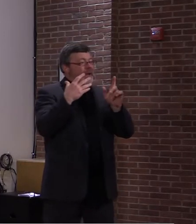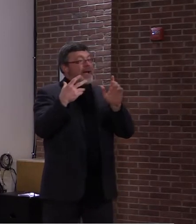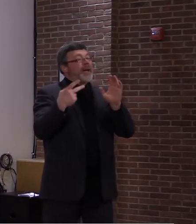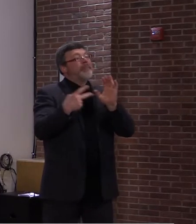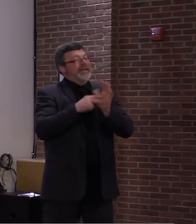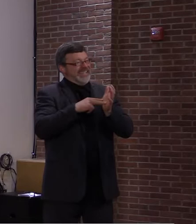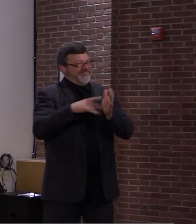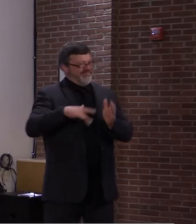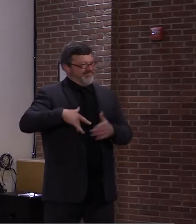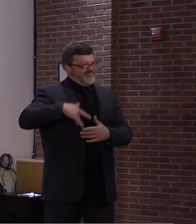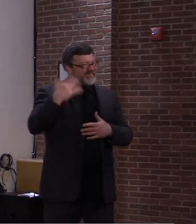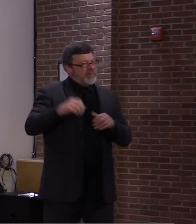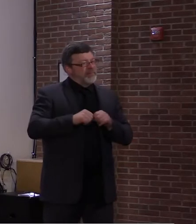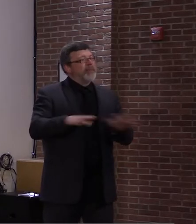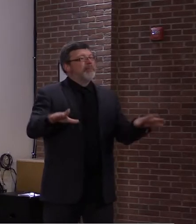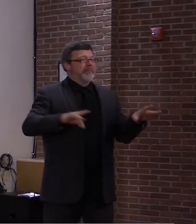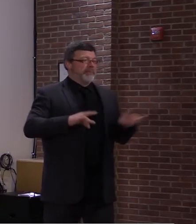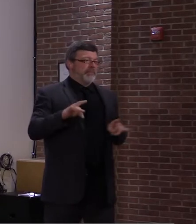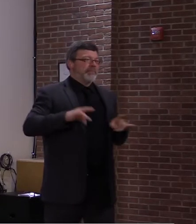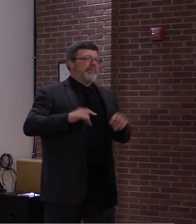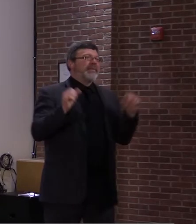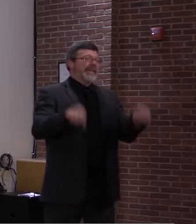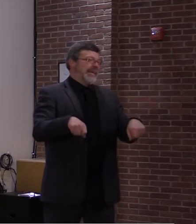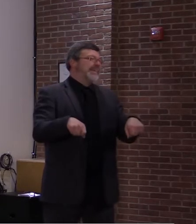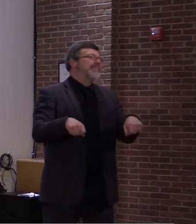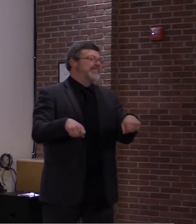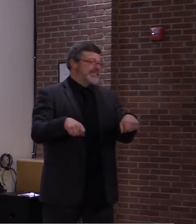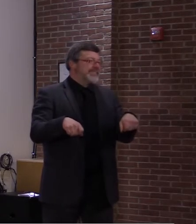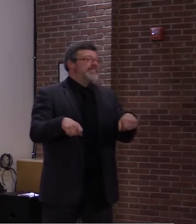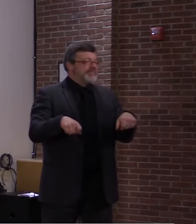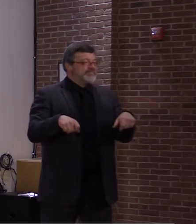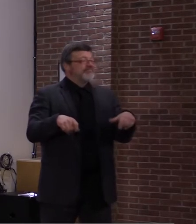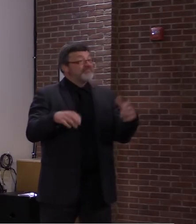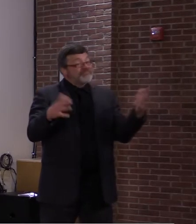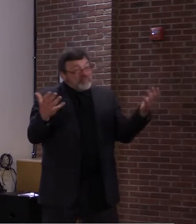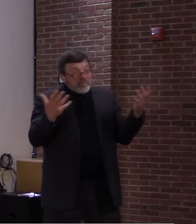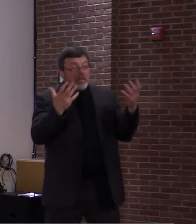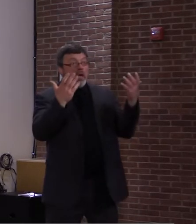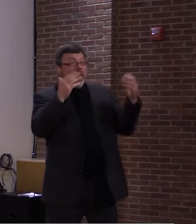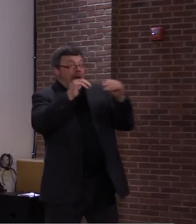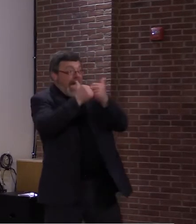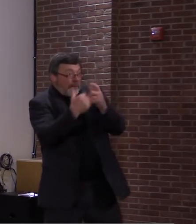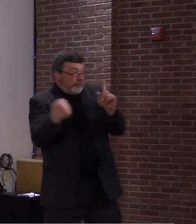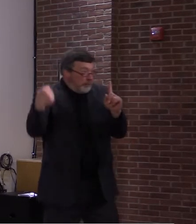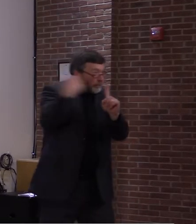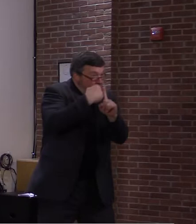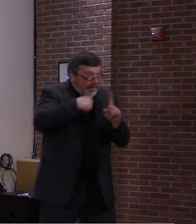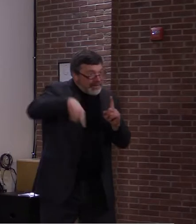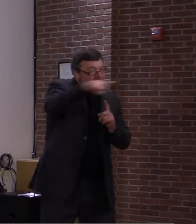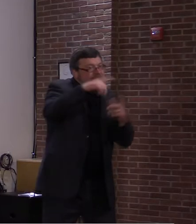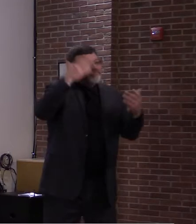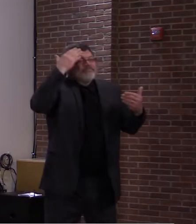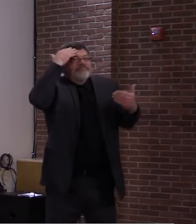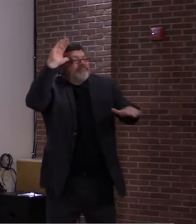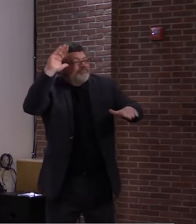its impact will change over time, as we've seen with variants over the past